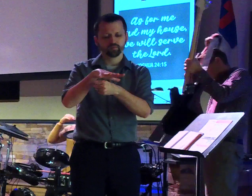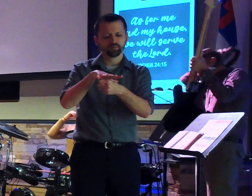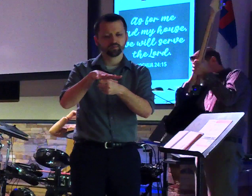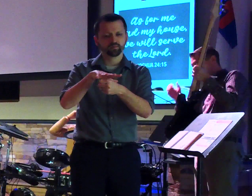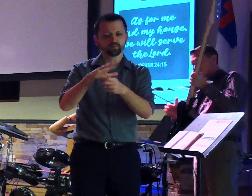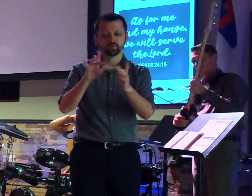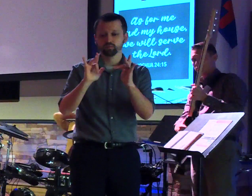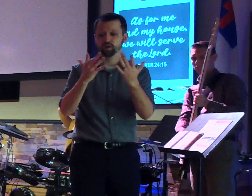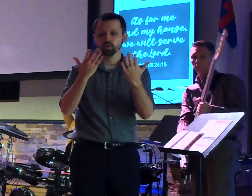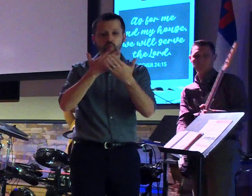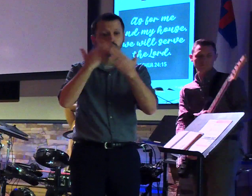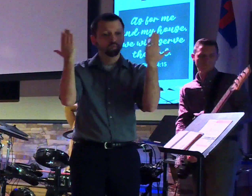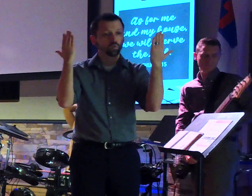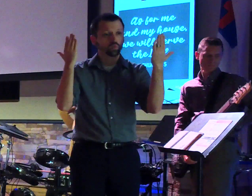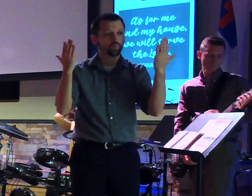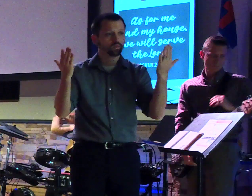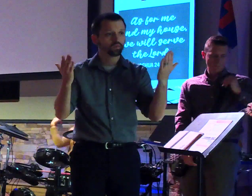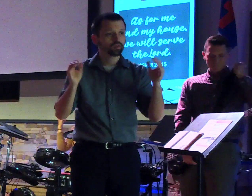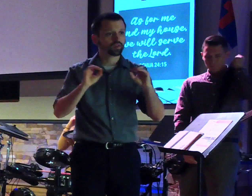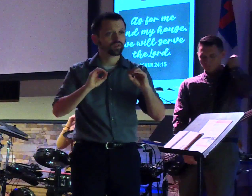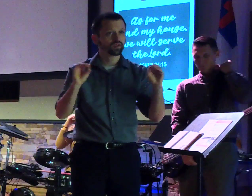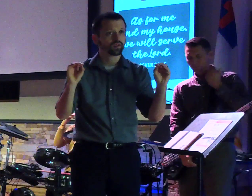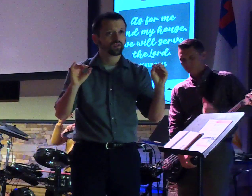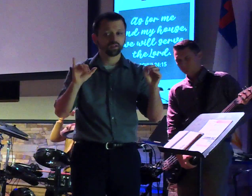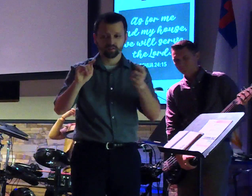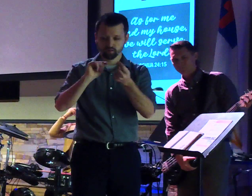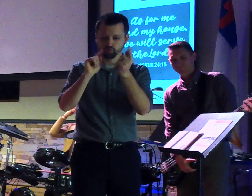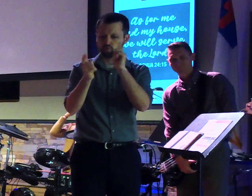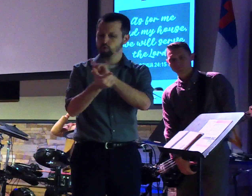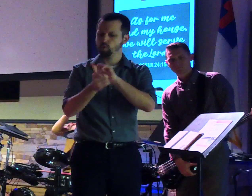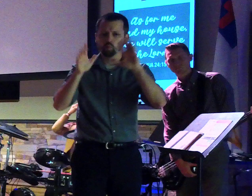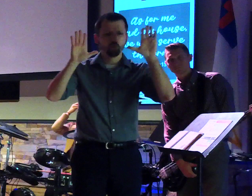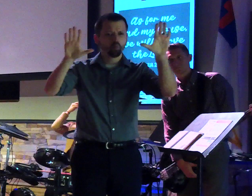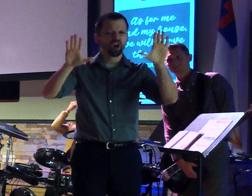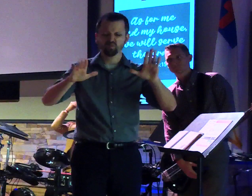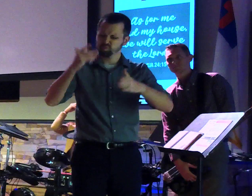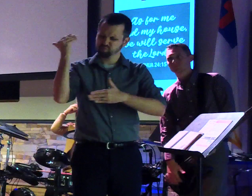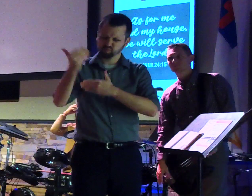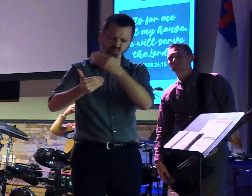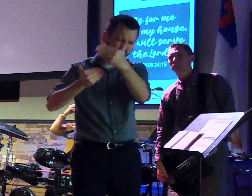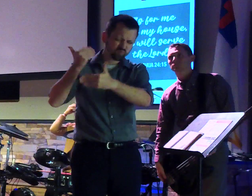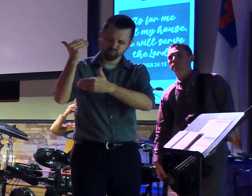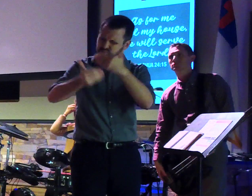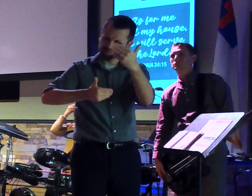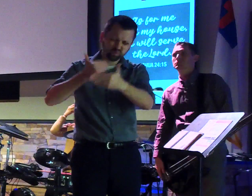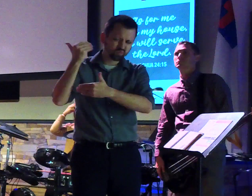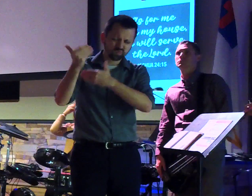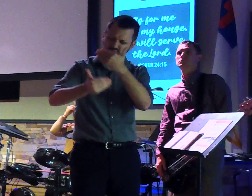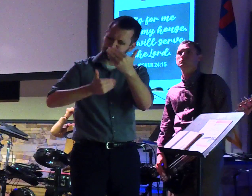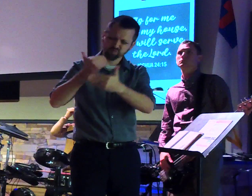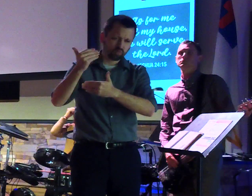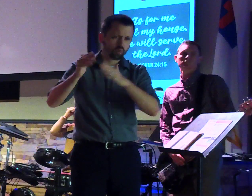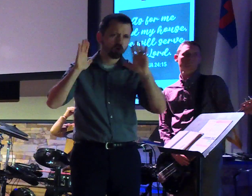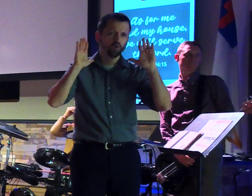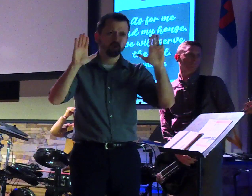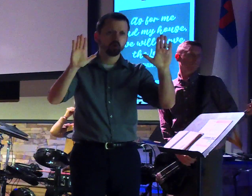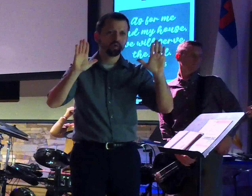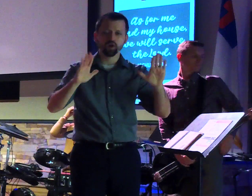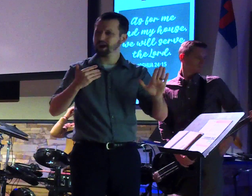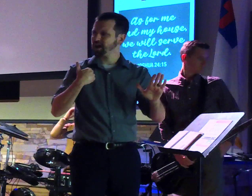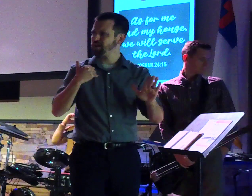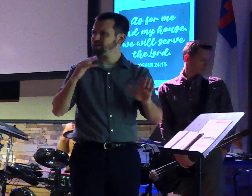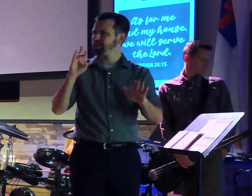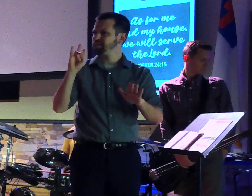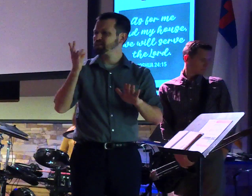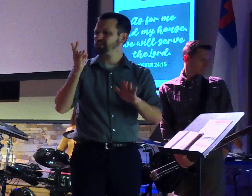have no Bible at all. And that translation is going great. It is really moving forward. Clayton had said they had,